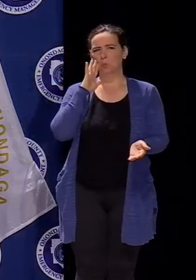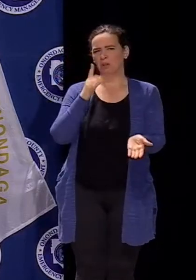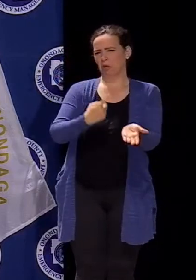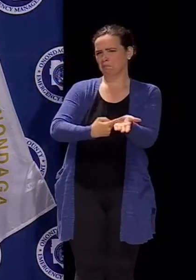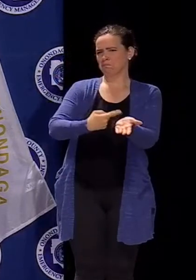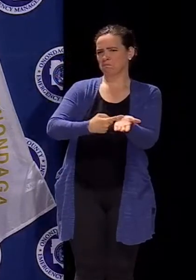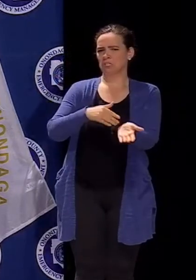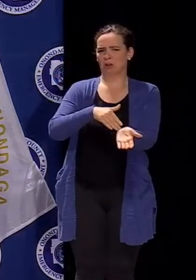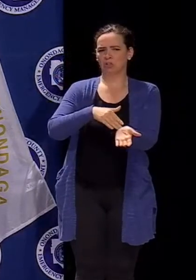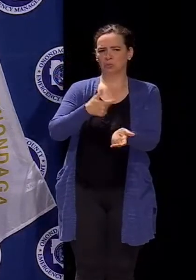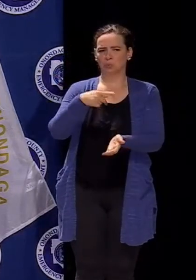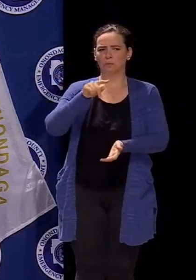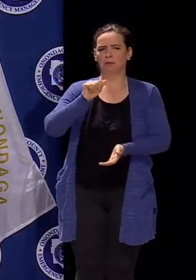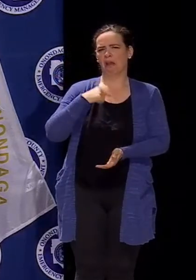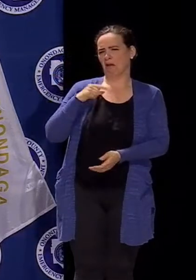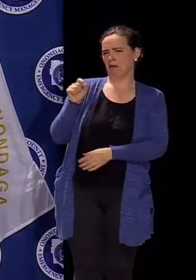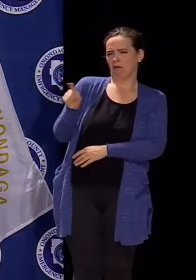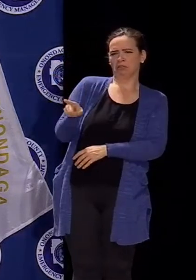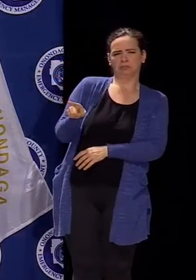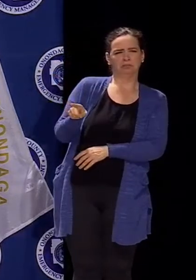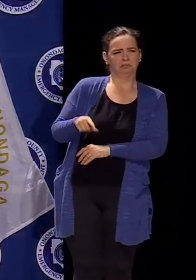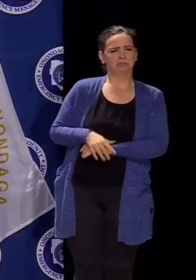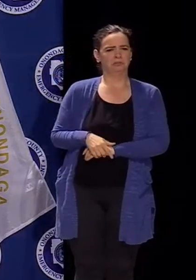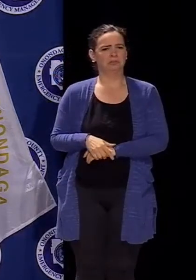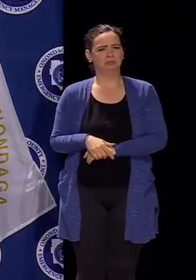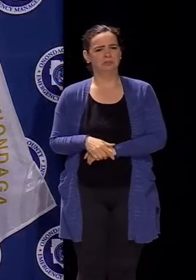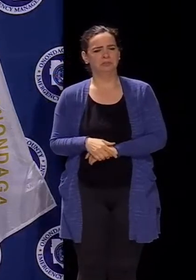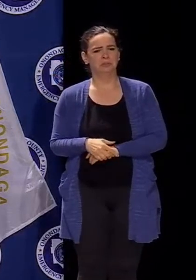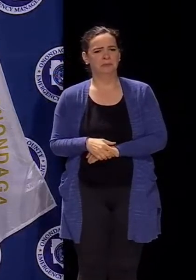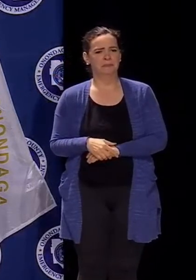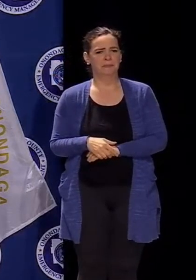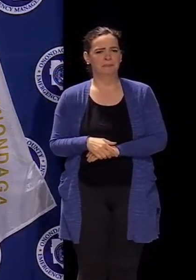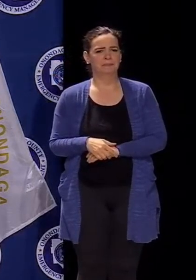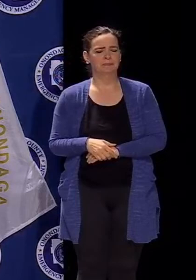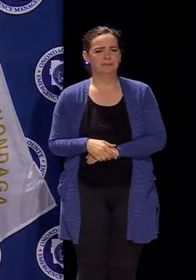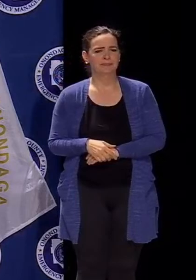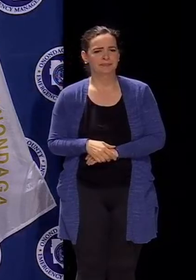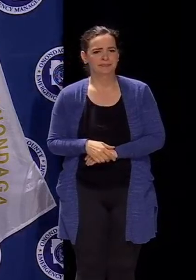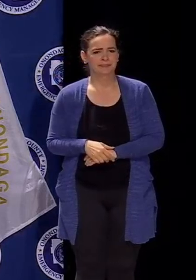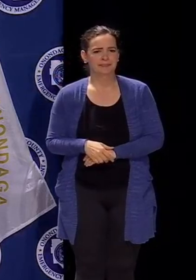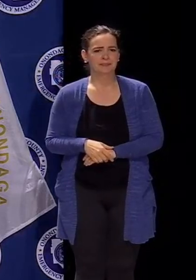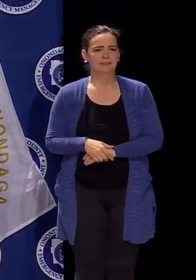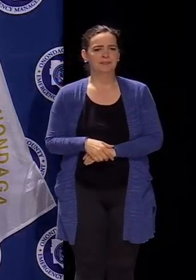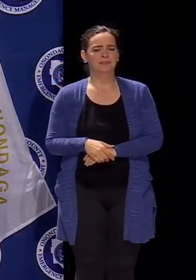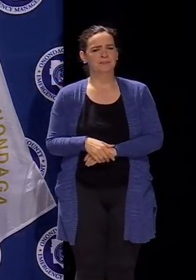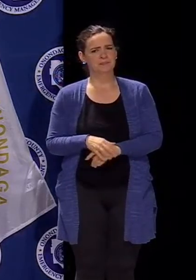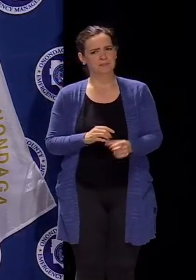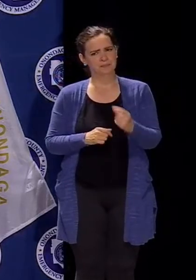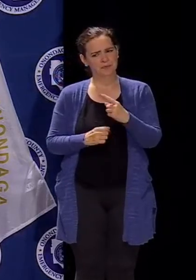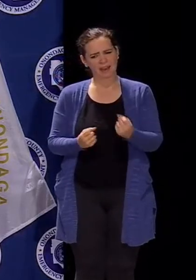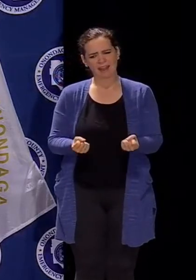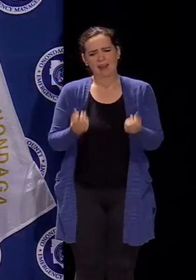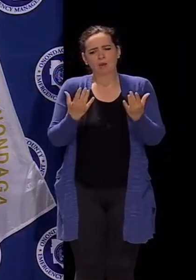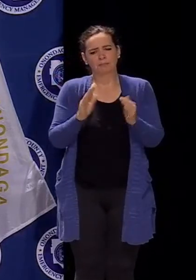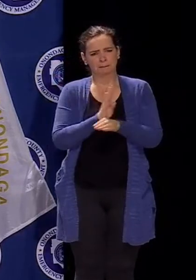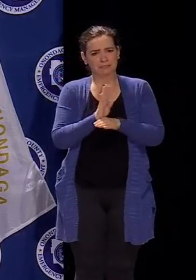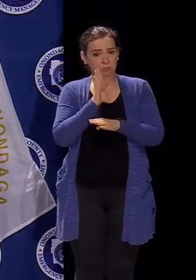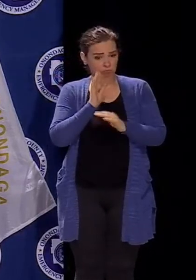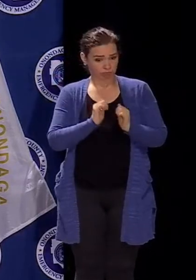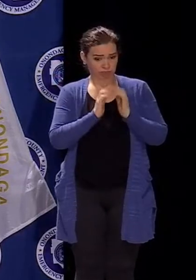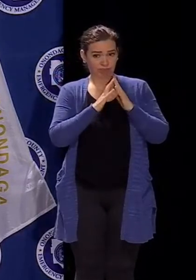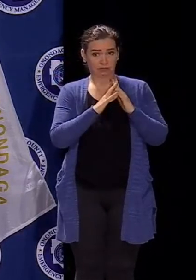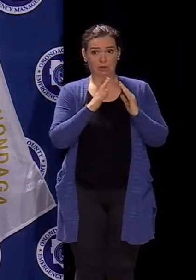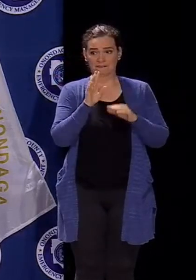Do you know how many businesses opened in phase 2? I think overall we're over, for the attestations, I think we're over